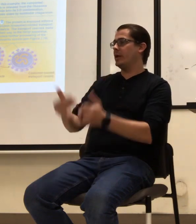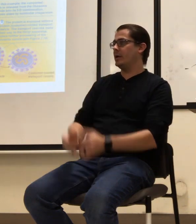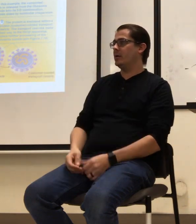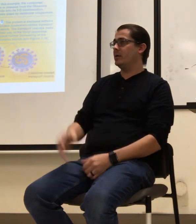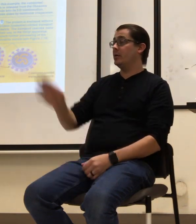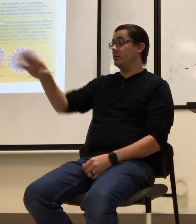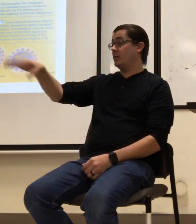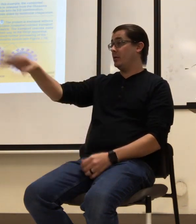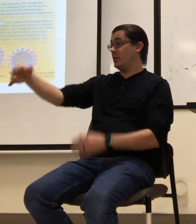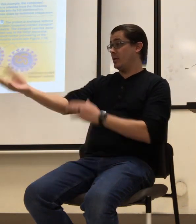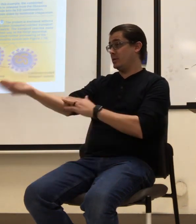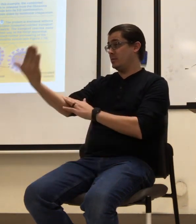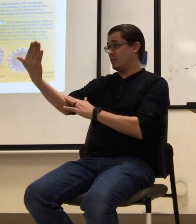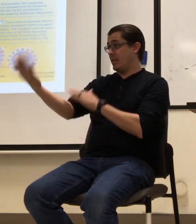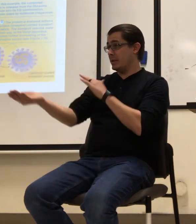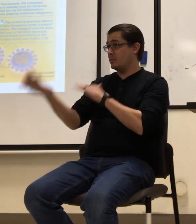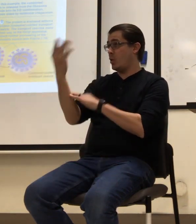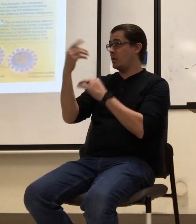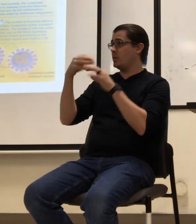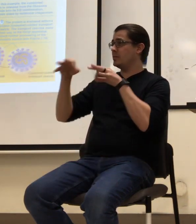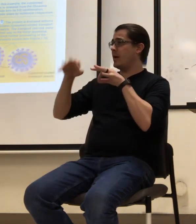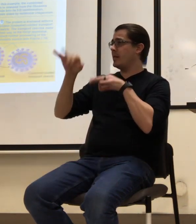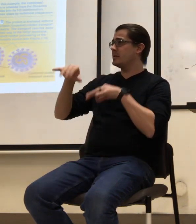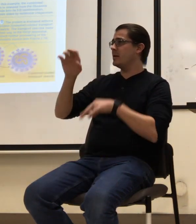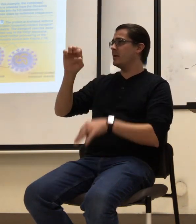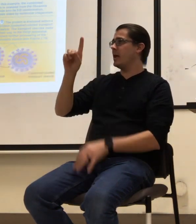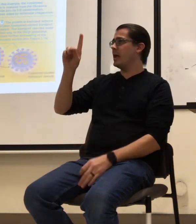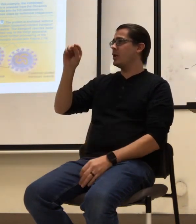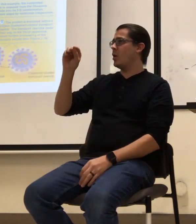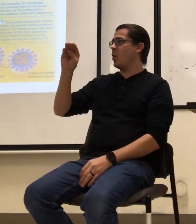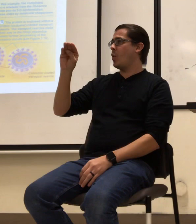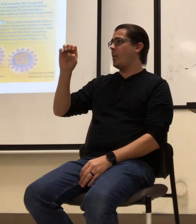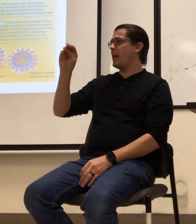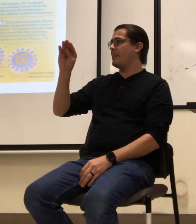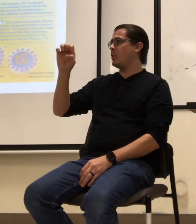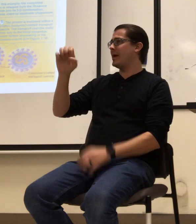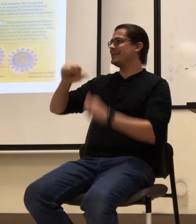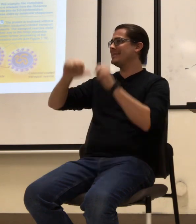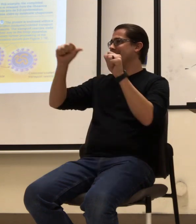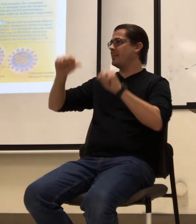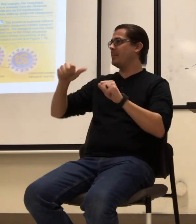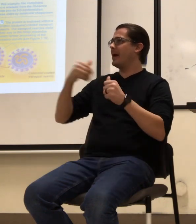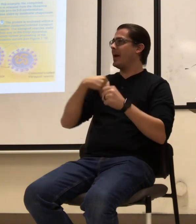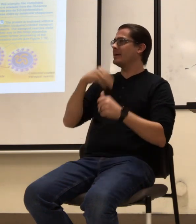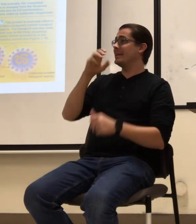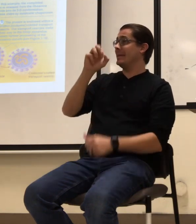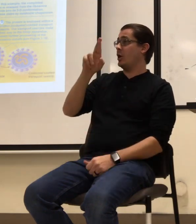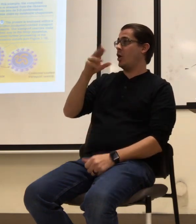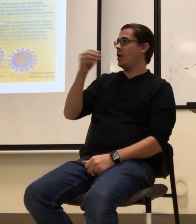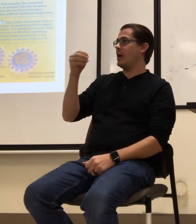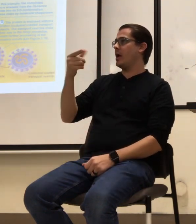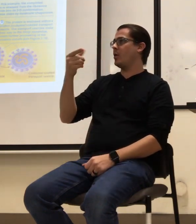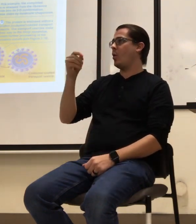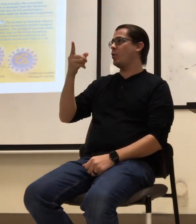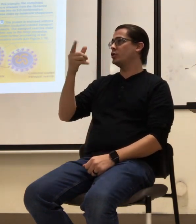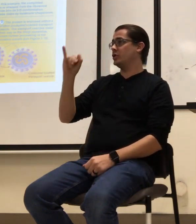Earlier this morning, we defined that as the endomembrane system, as comprising the ER and the Golgi.